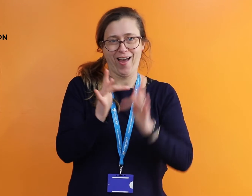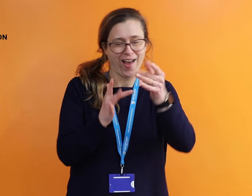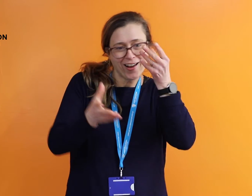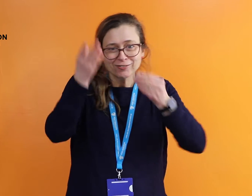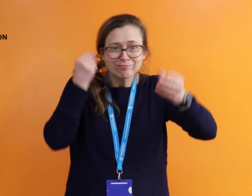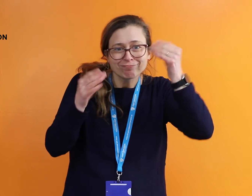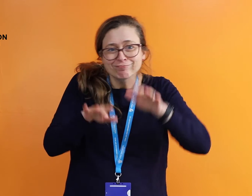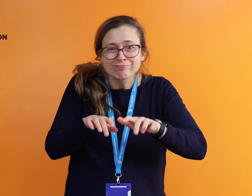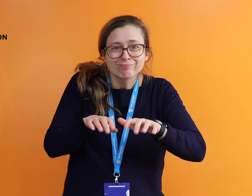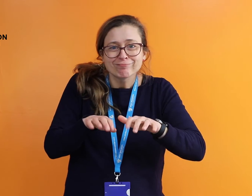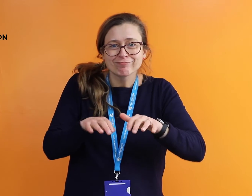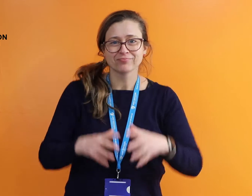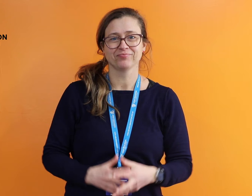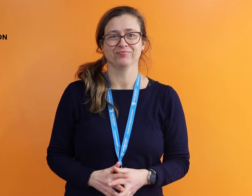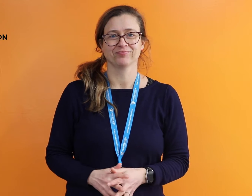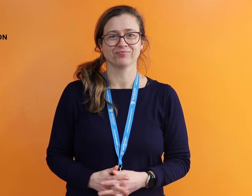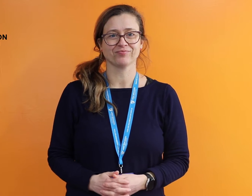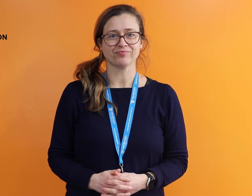extra online learning.